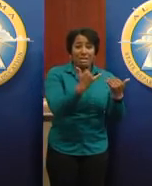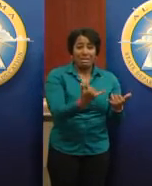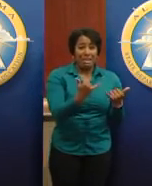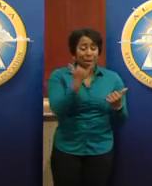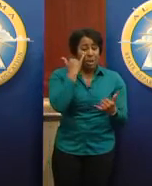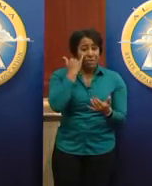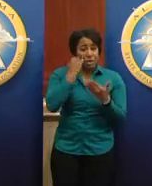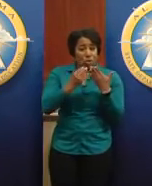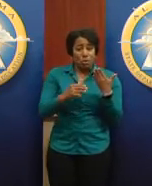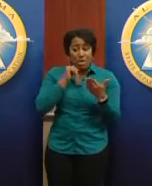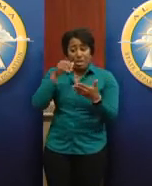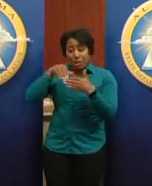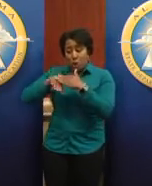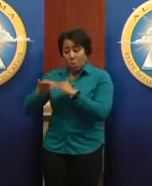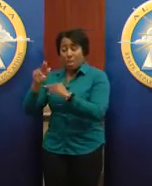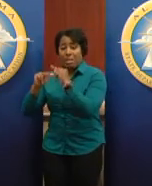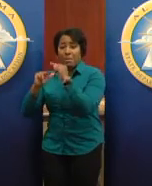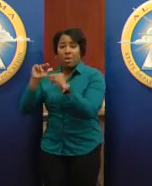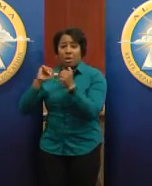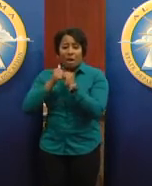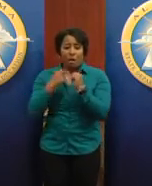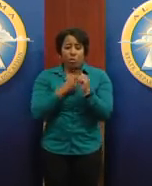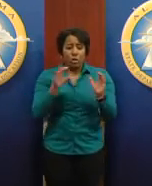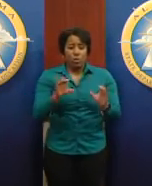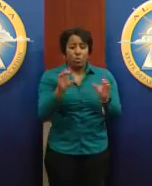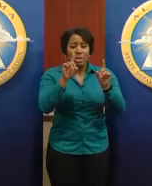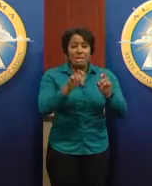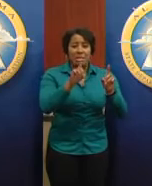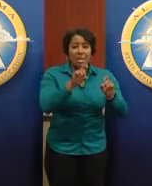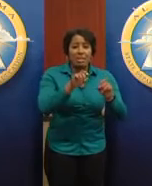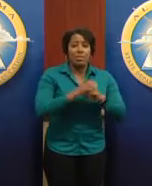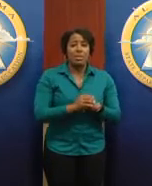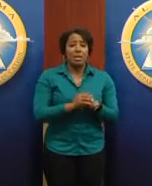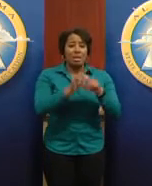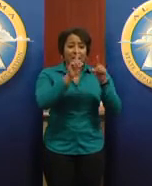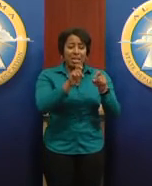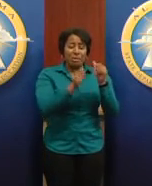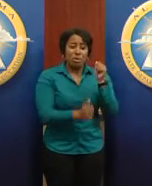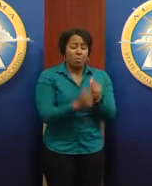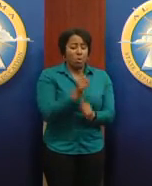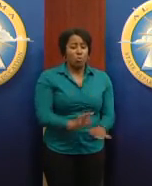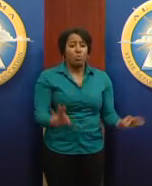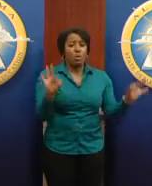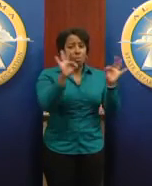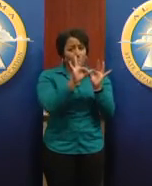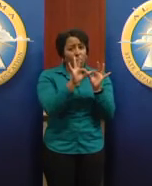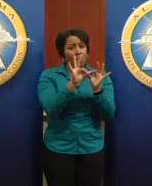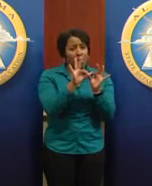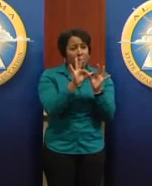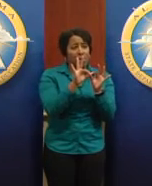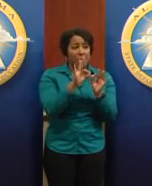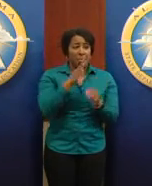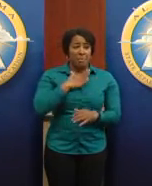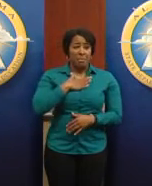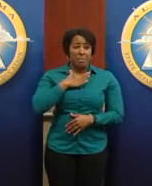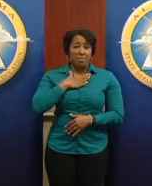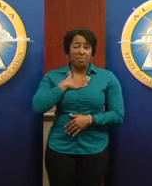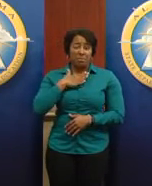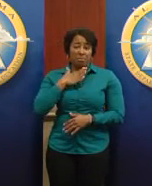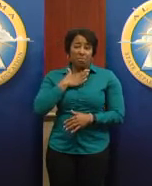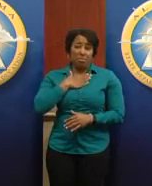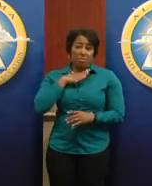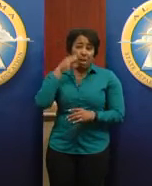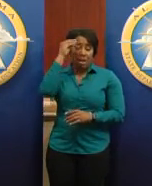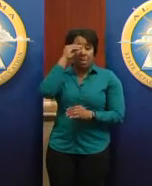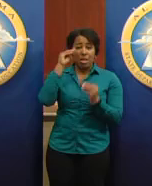we make sure that we can do that assessment? Those assessments are the most important things we do. To me, they're much more important than the end of the year summative